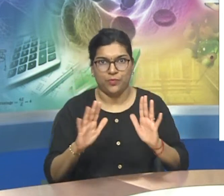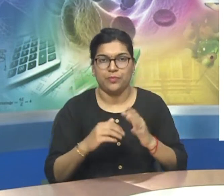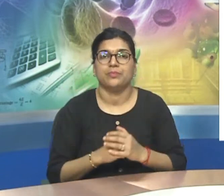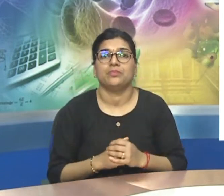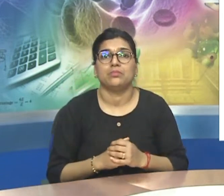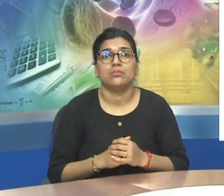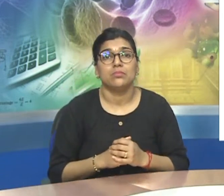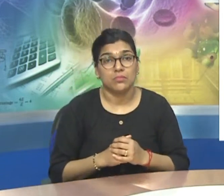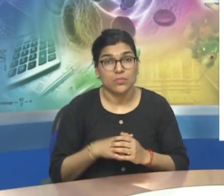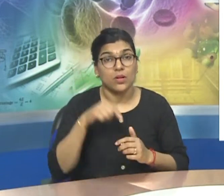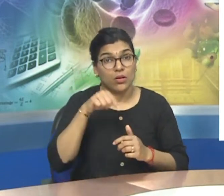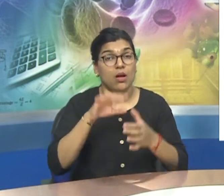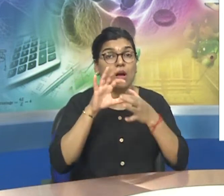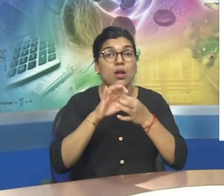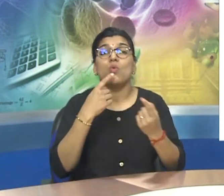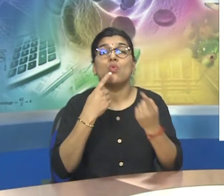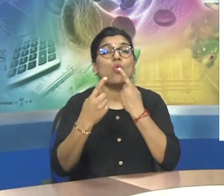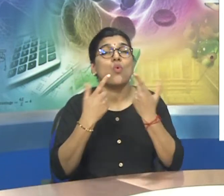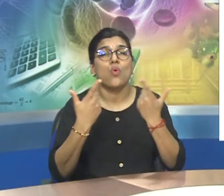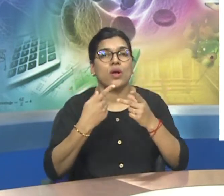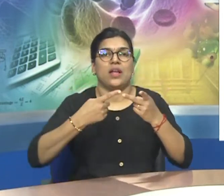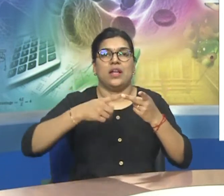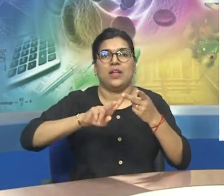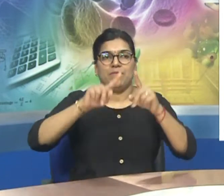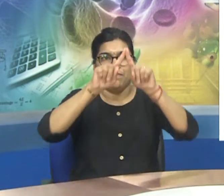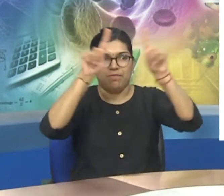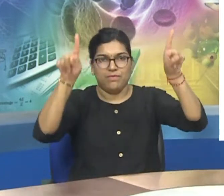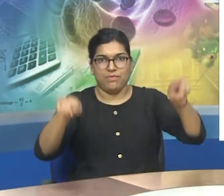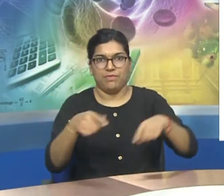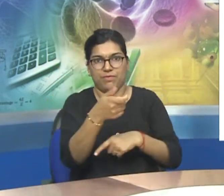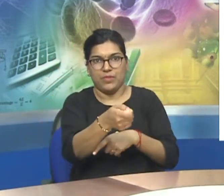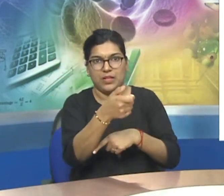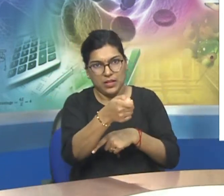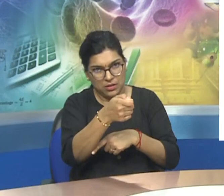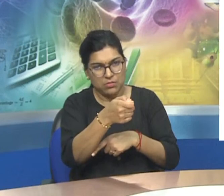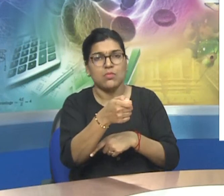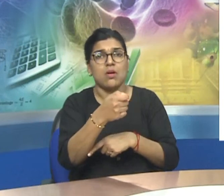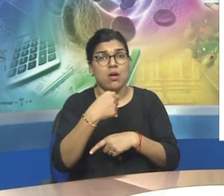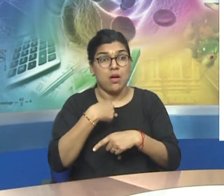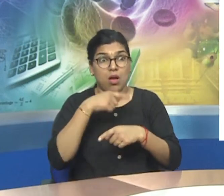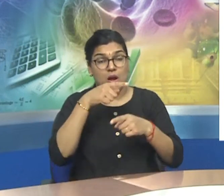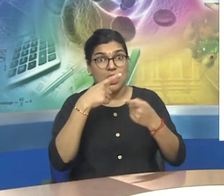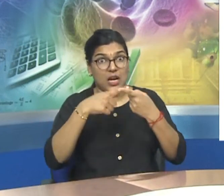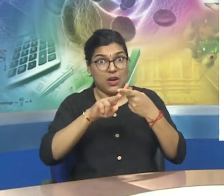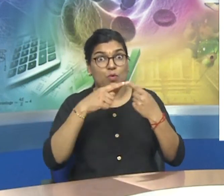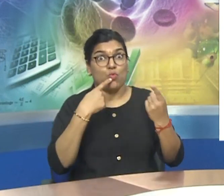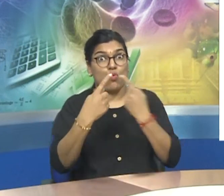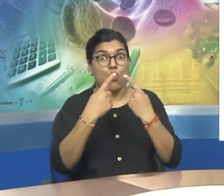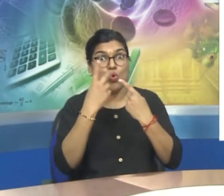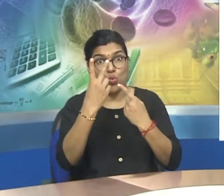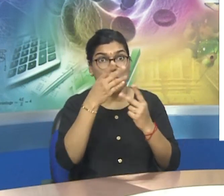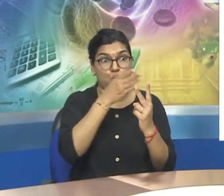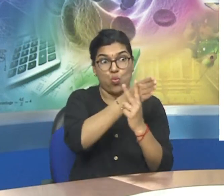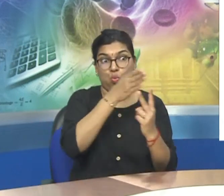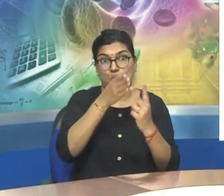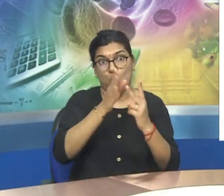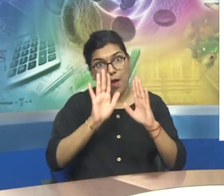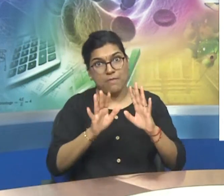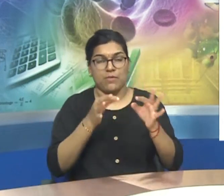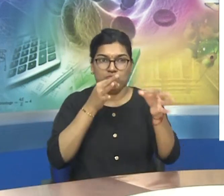understood one paragraph. Now from here onwards we would be having another paragraph. So we have to